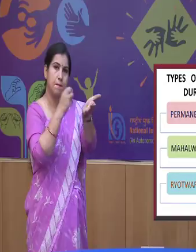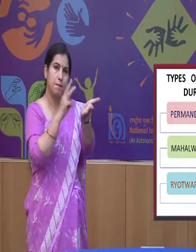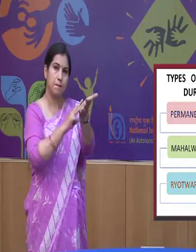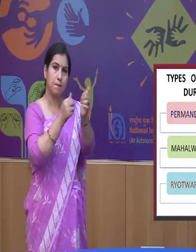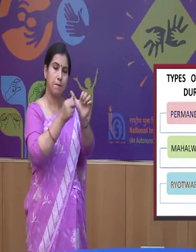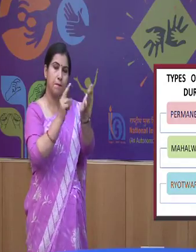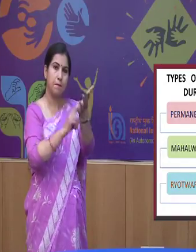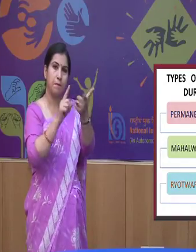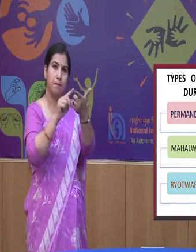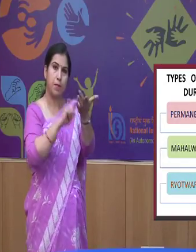like